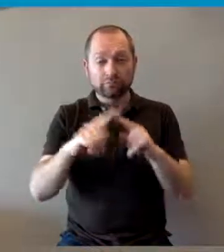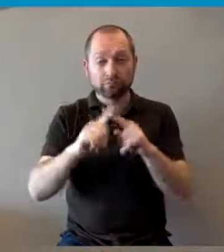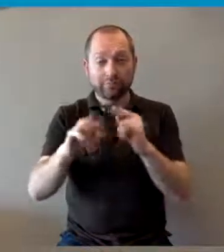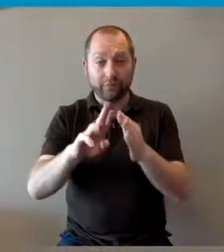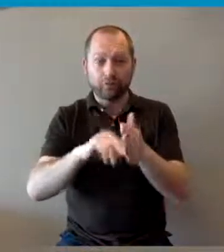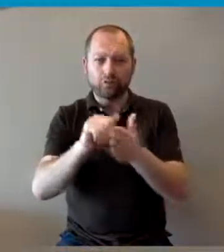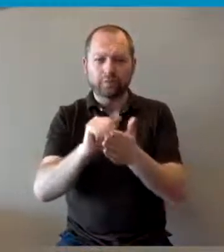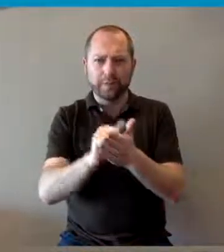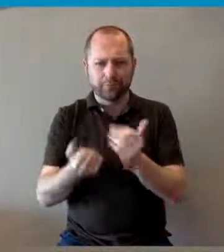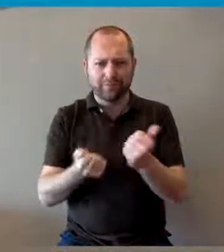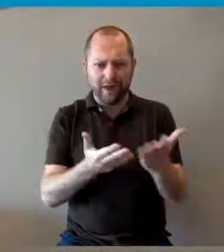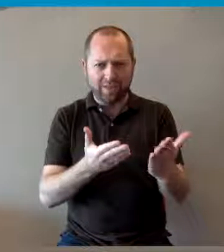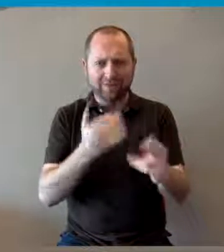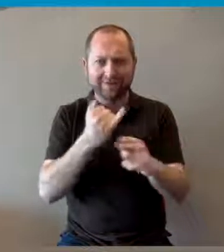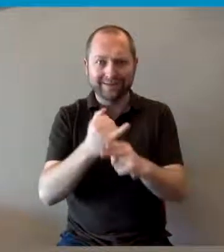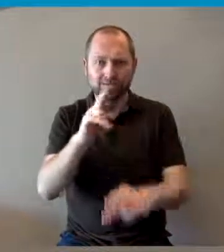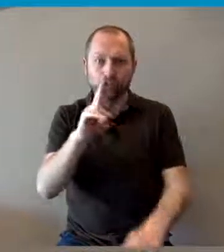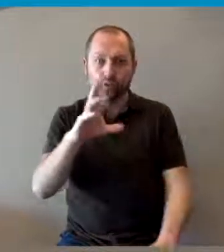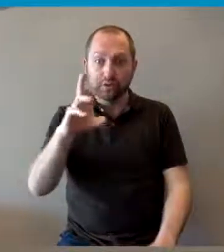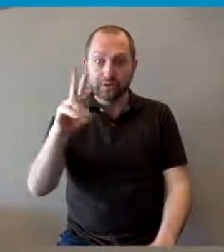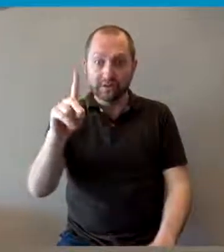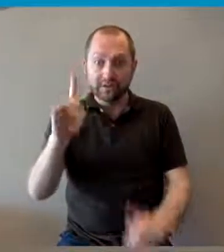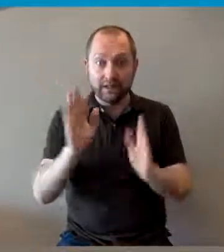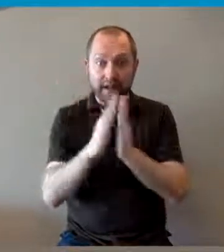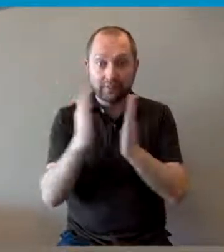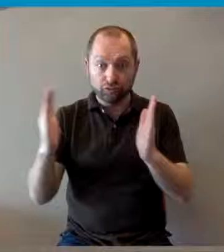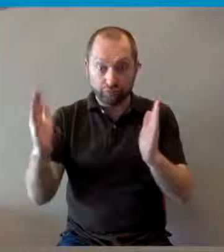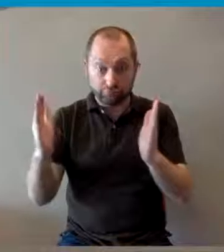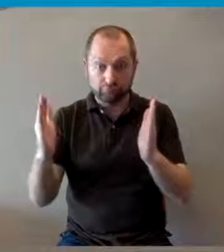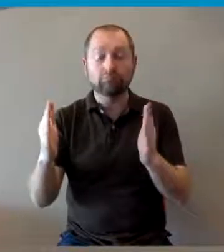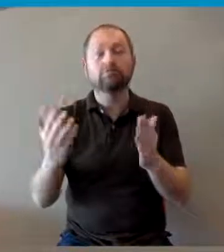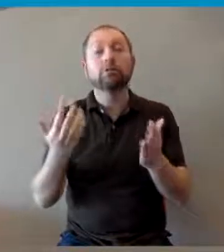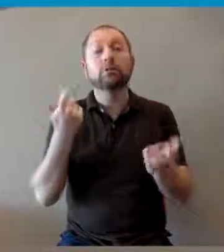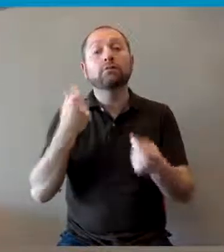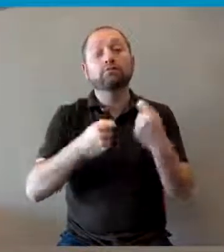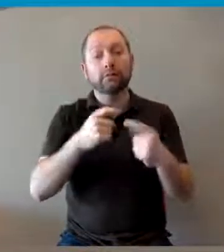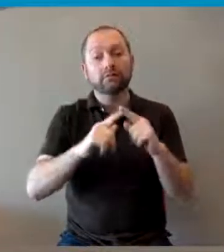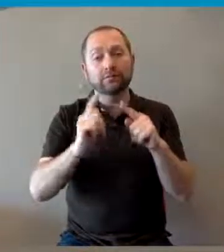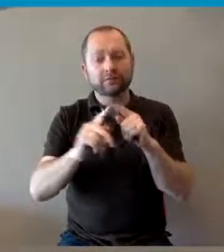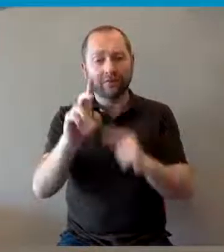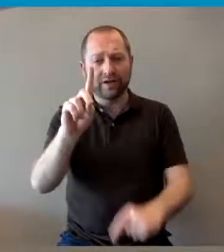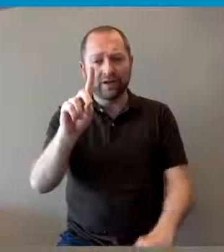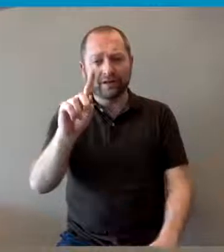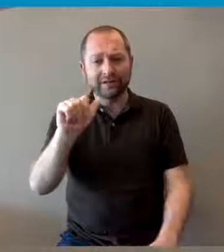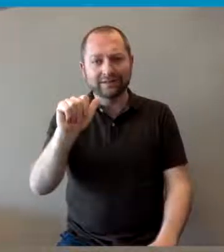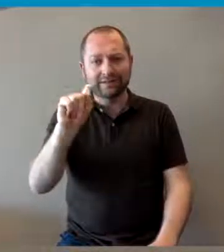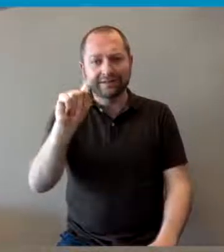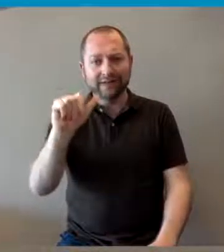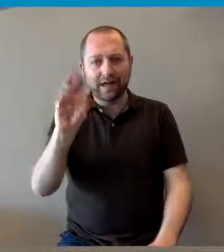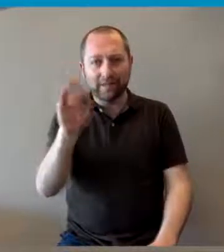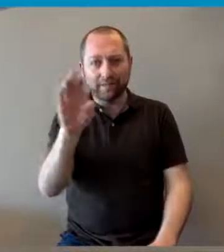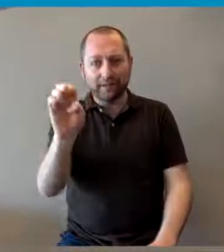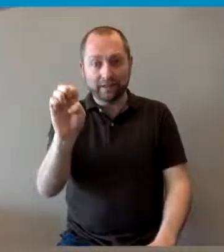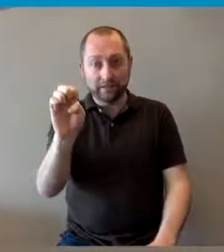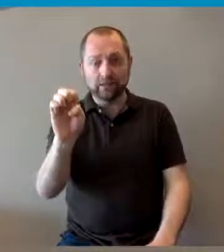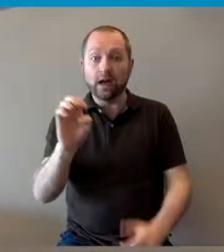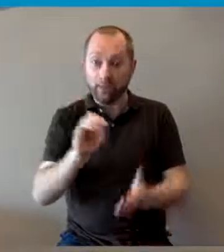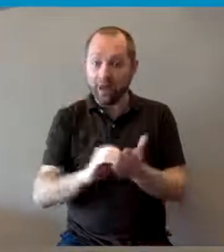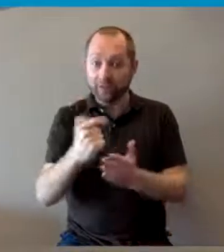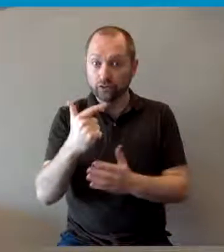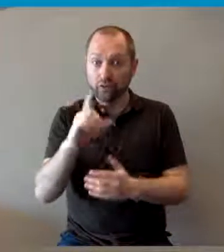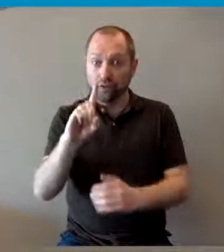So we will look at the newspaper collections that are available via UCD Library, then the databases used to search for